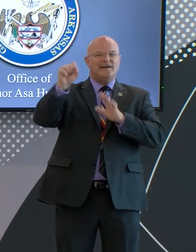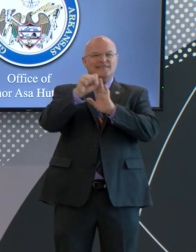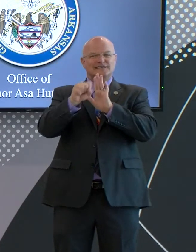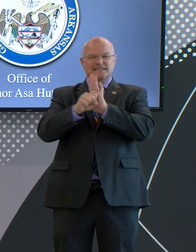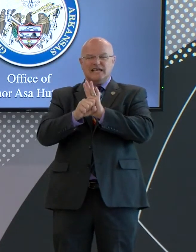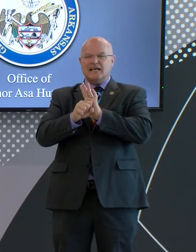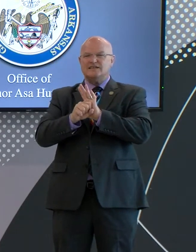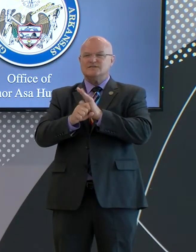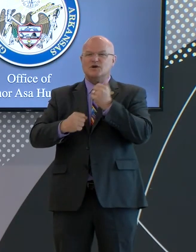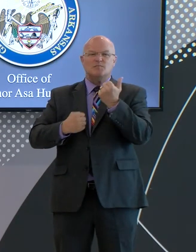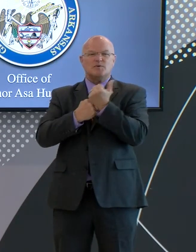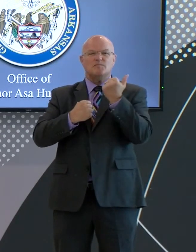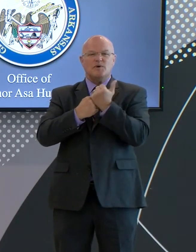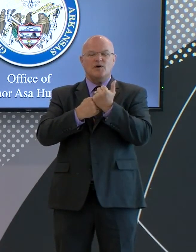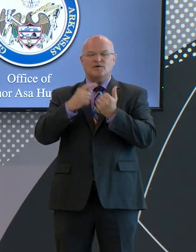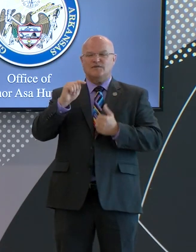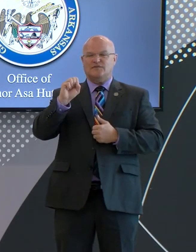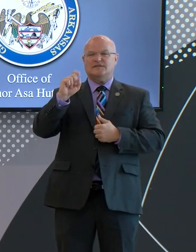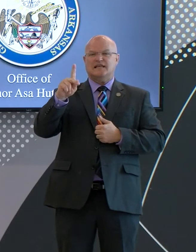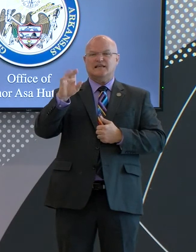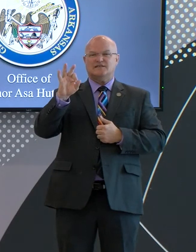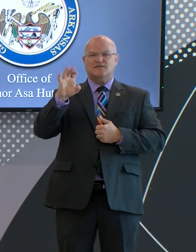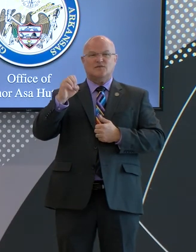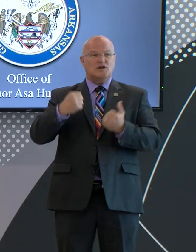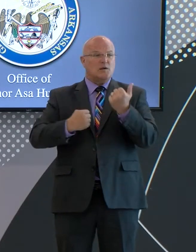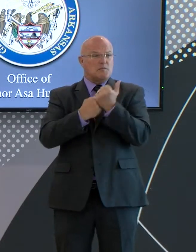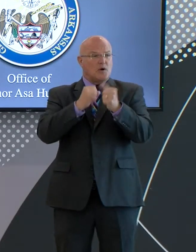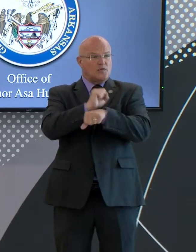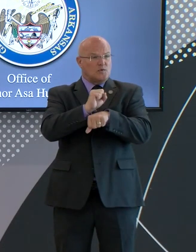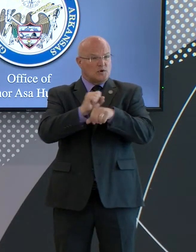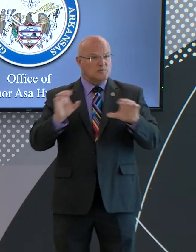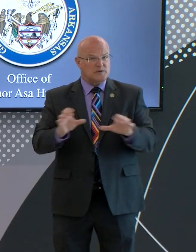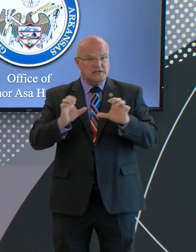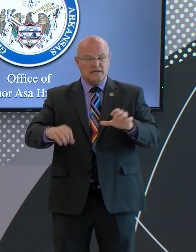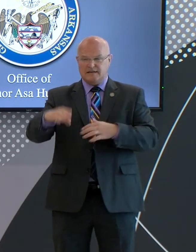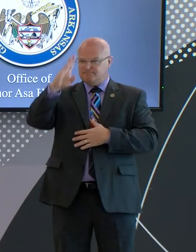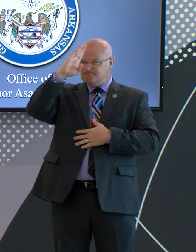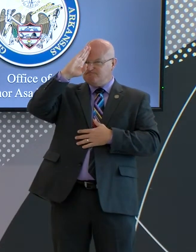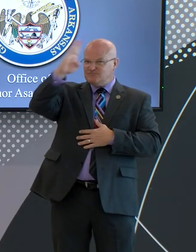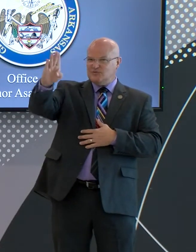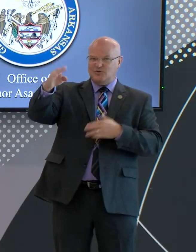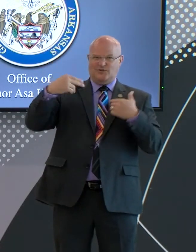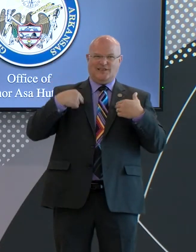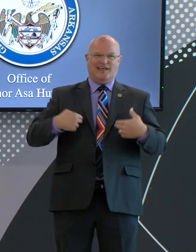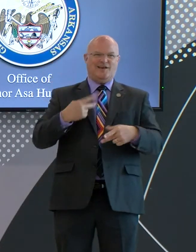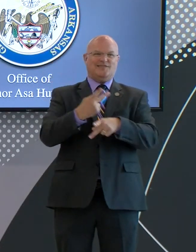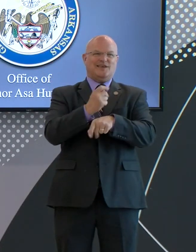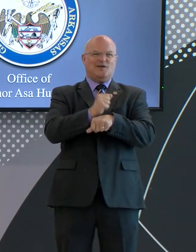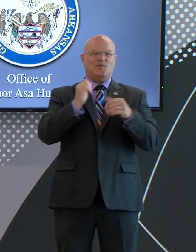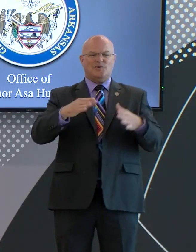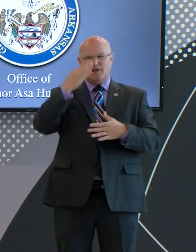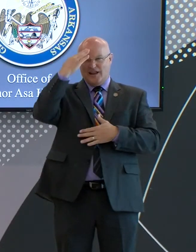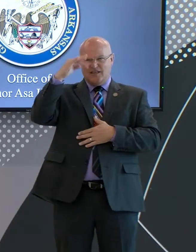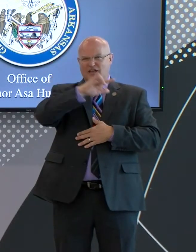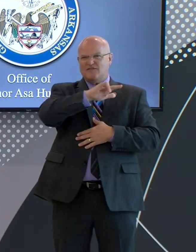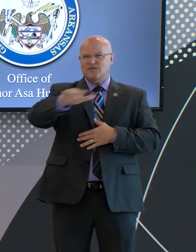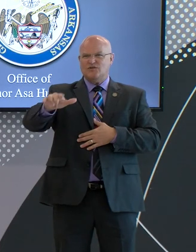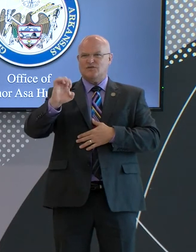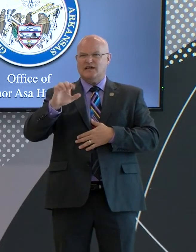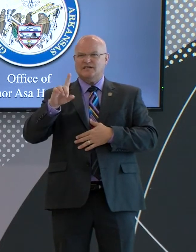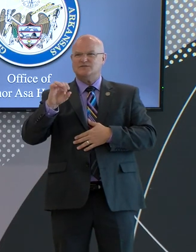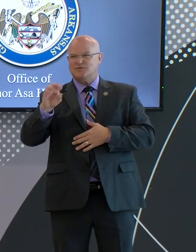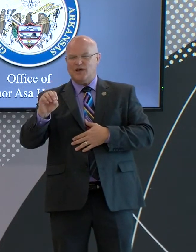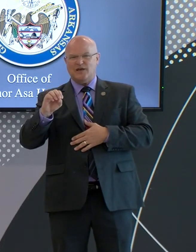state to promote the task force and to promote the work that's being done and salute the healthcare workers. I know they flew over El Dorado this weekend